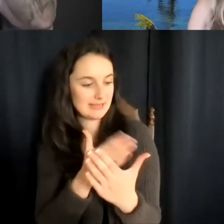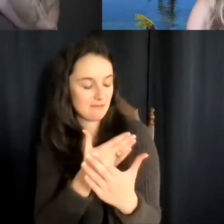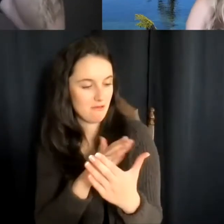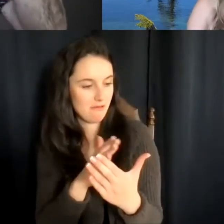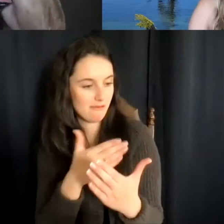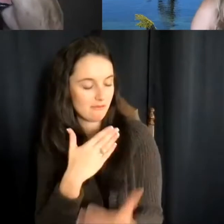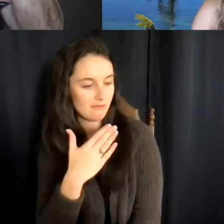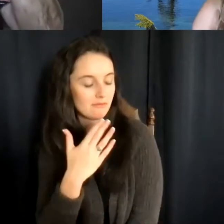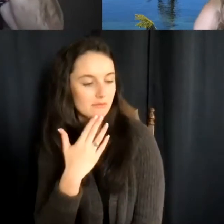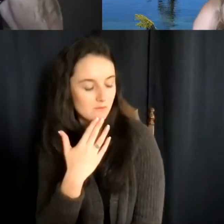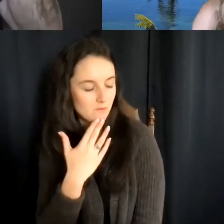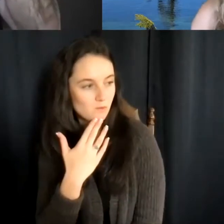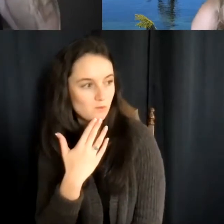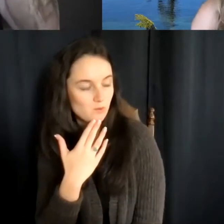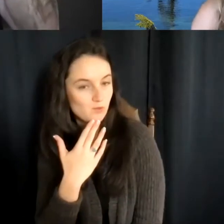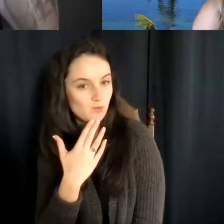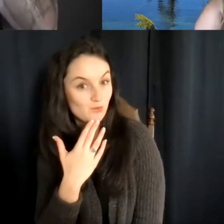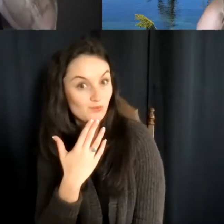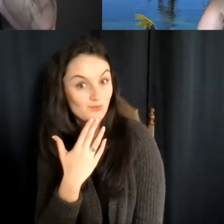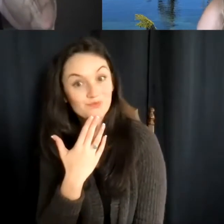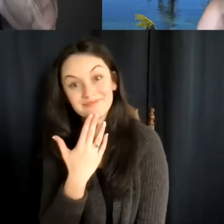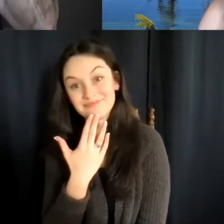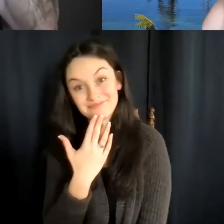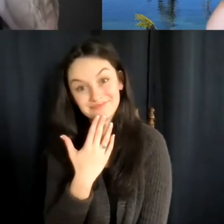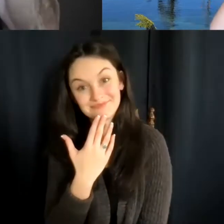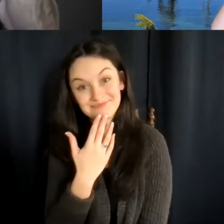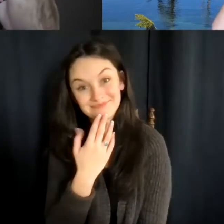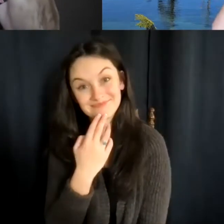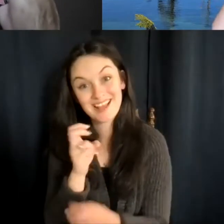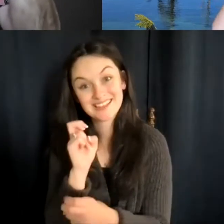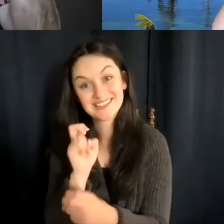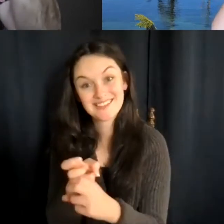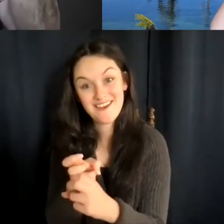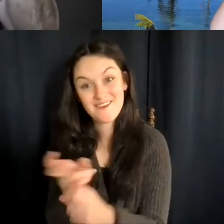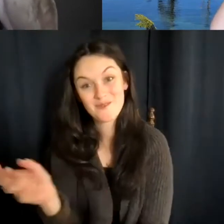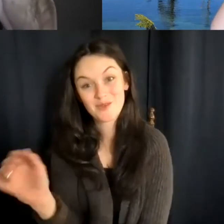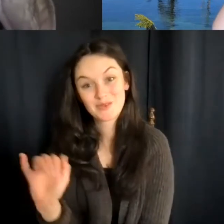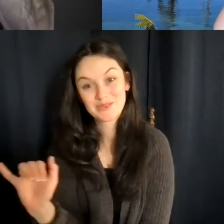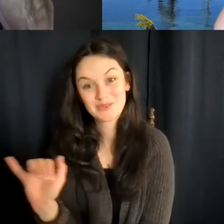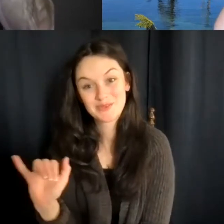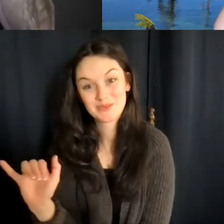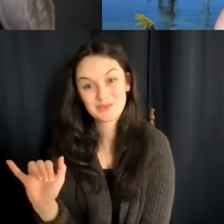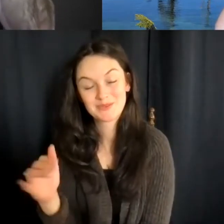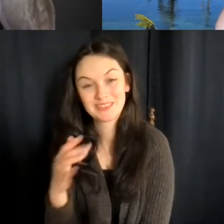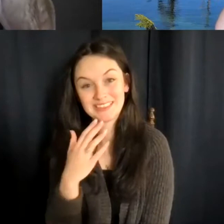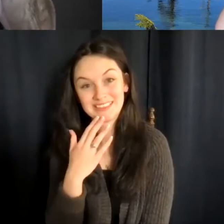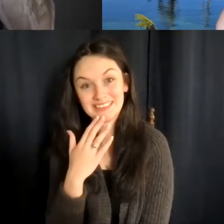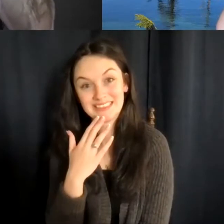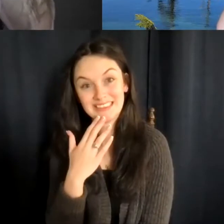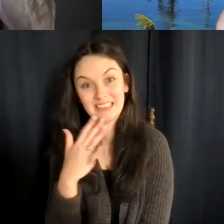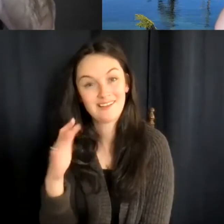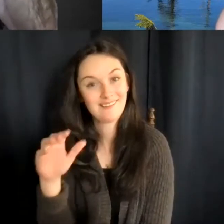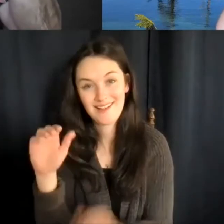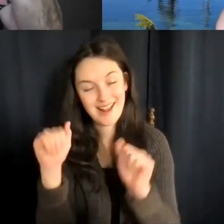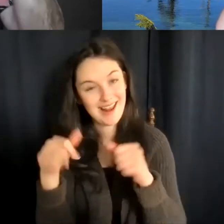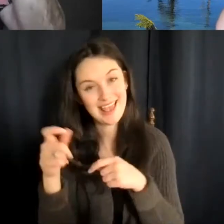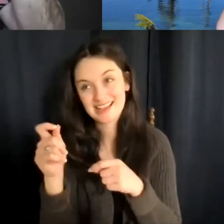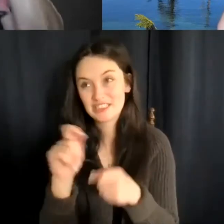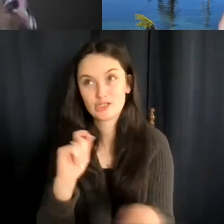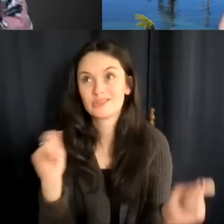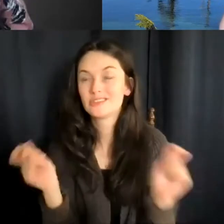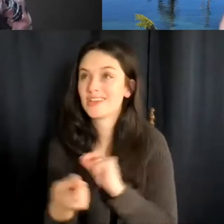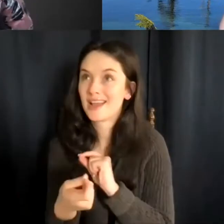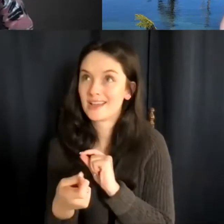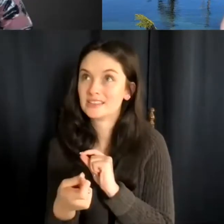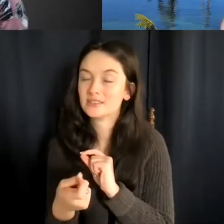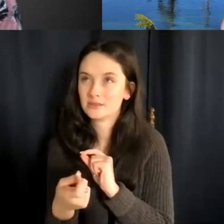Yeah. Boy, that's a tough one too, and that's going to change at any given time. So so